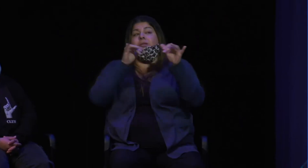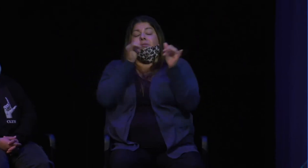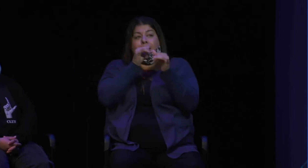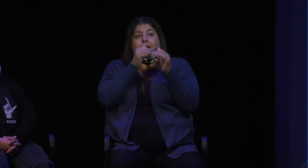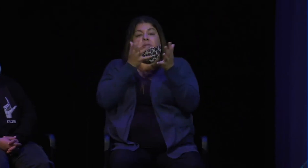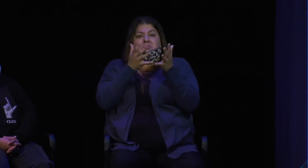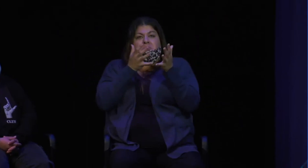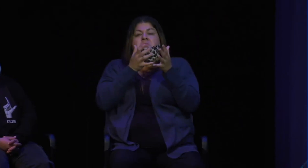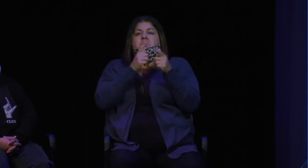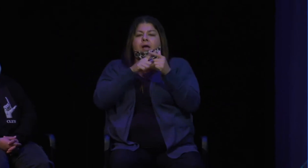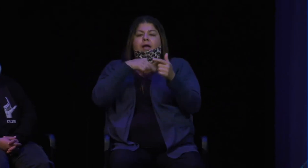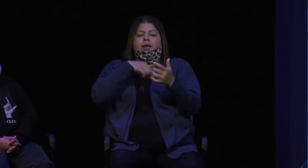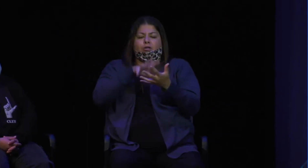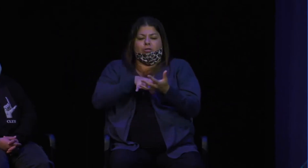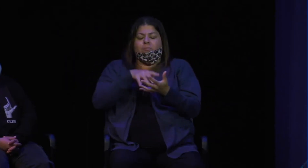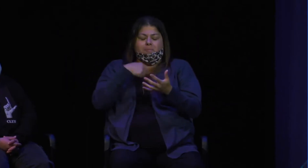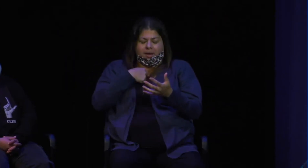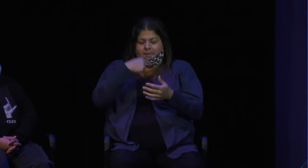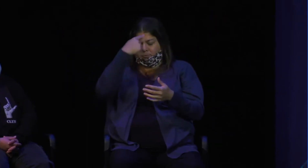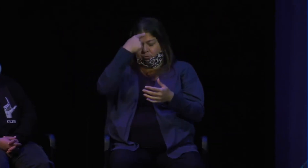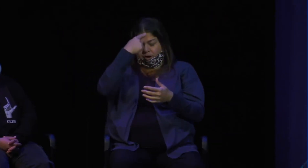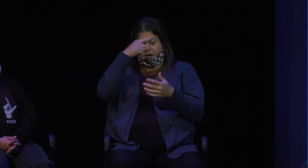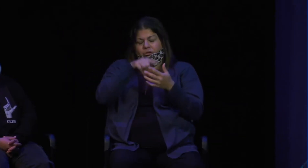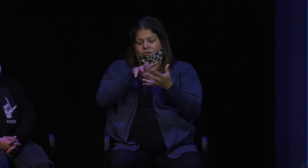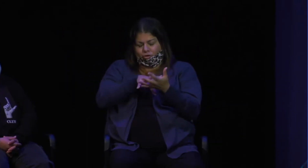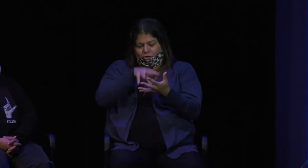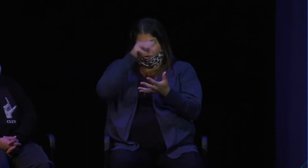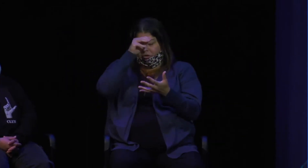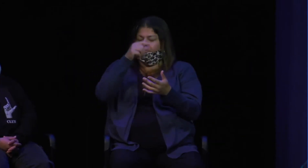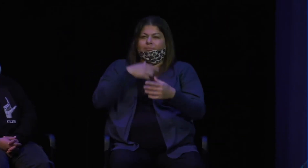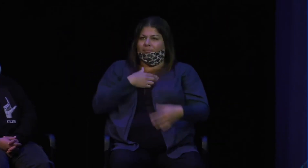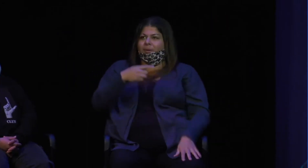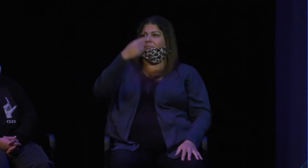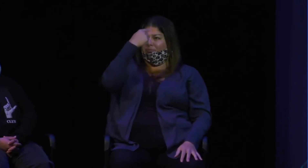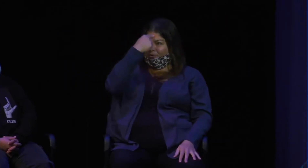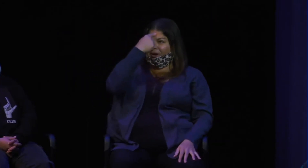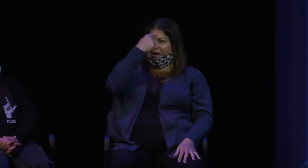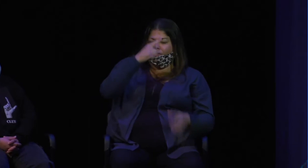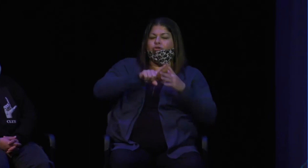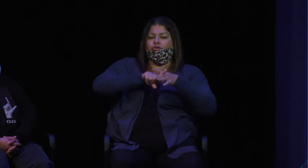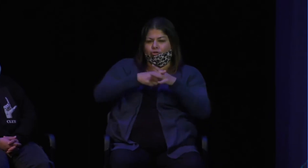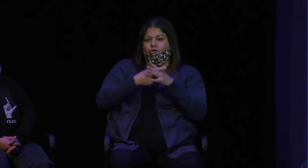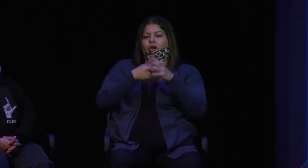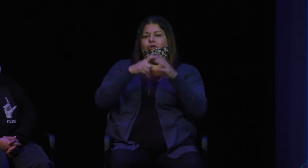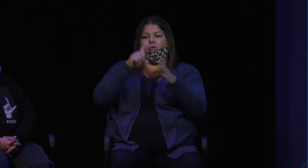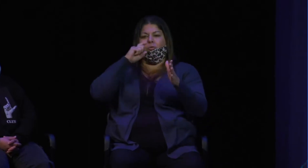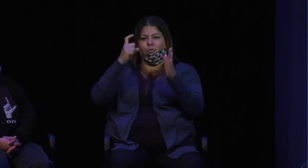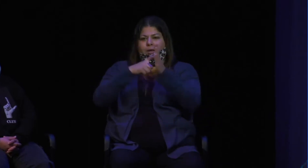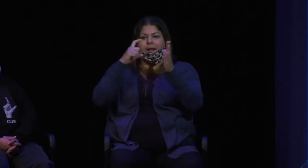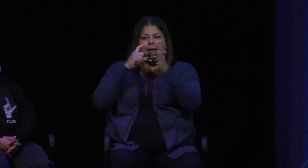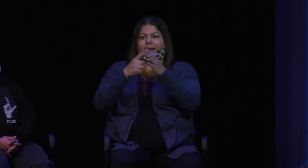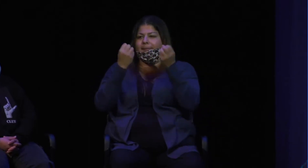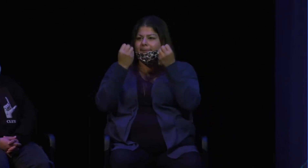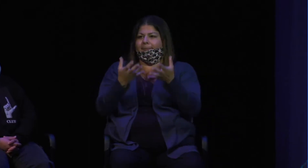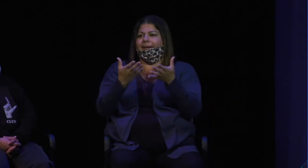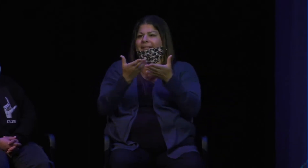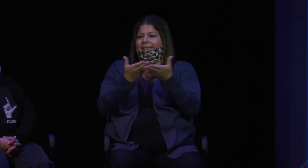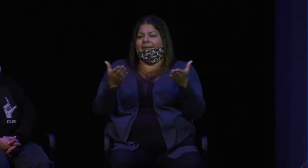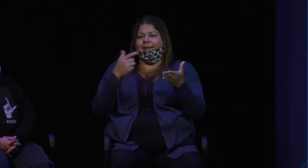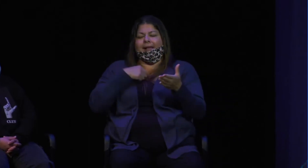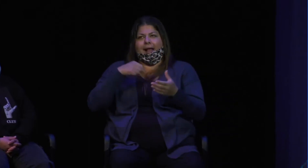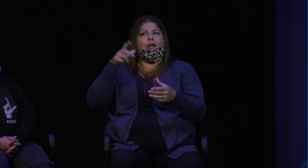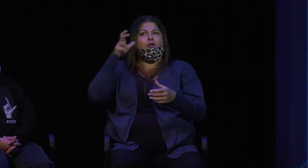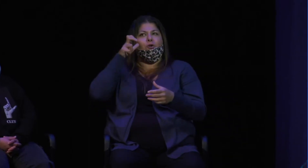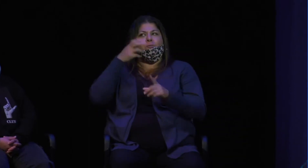and everything, the traffic and all of that noise, until I learned that my brain could start